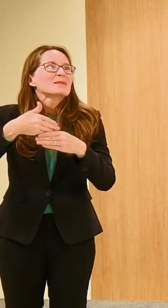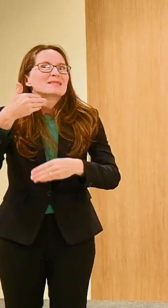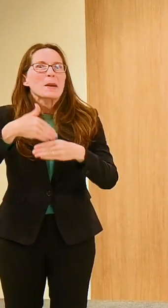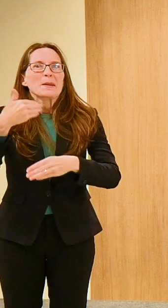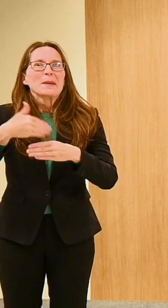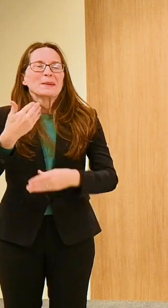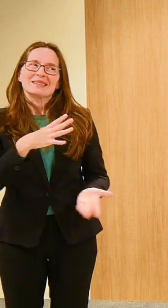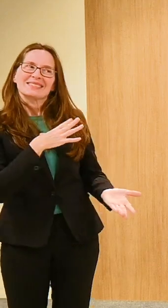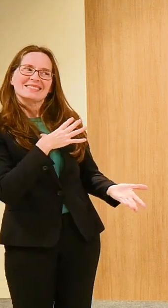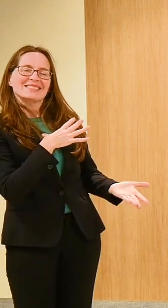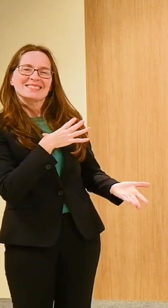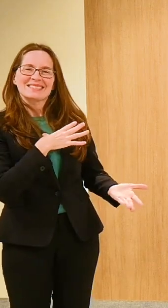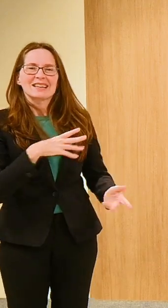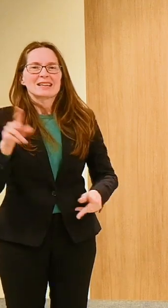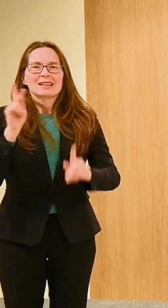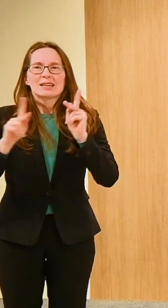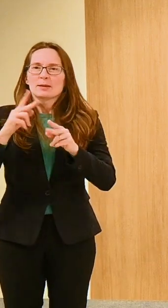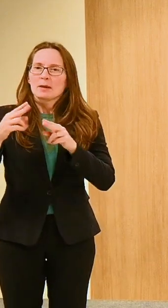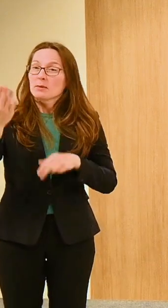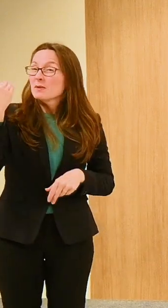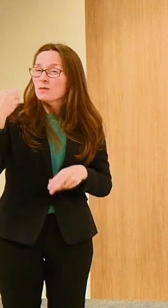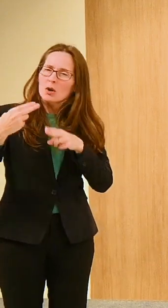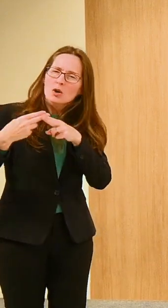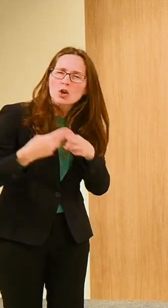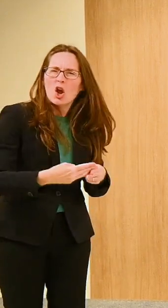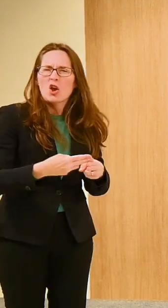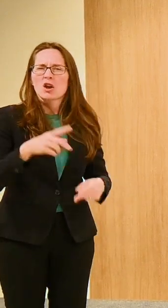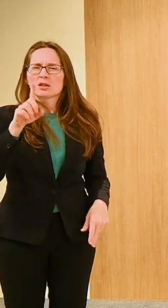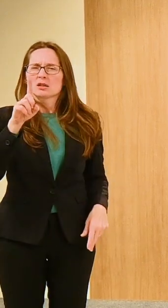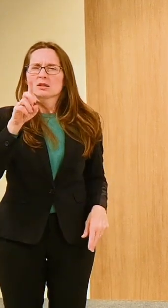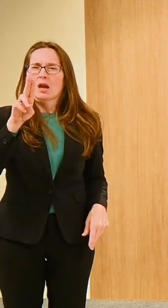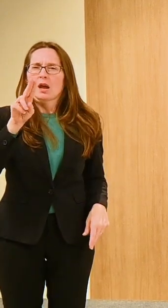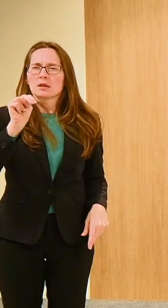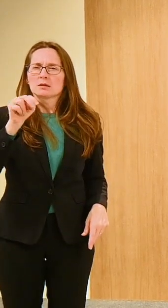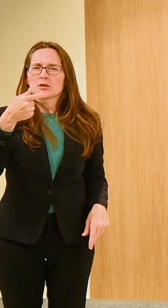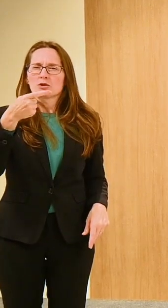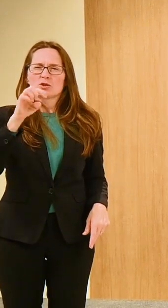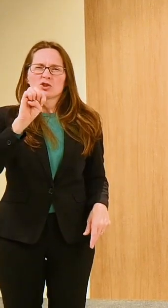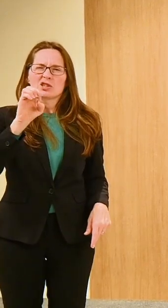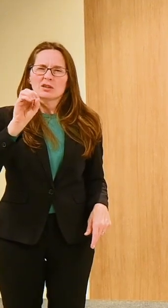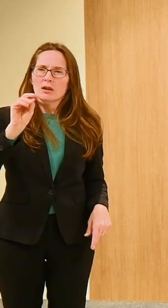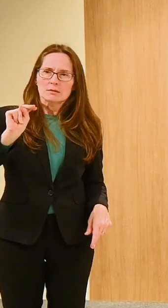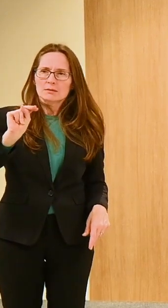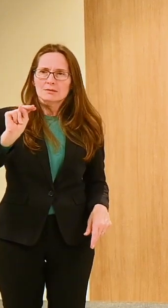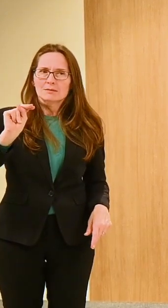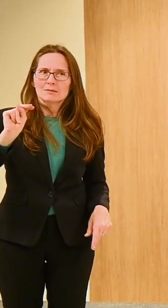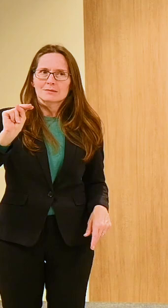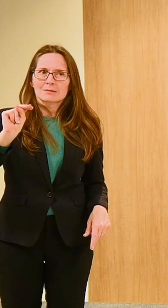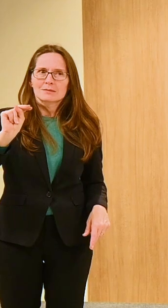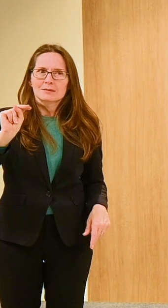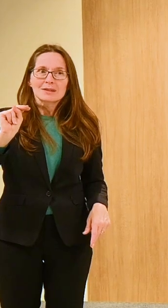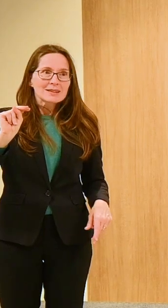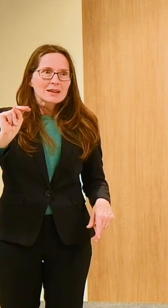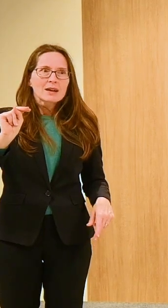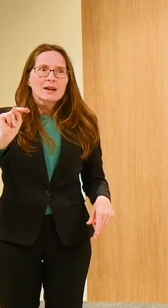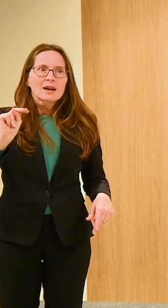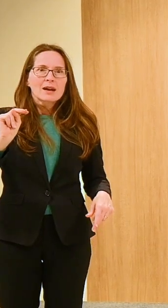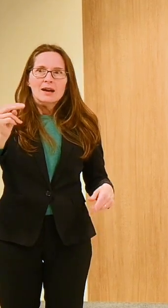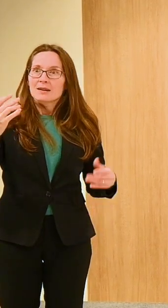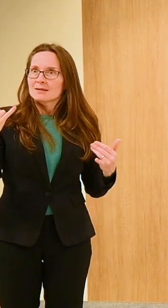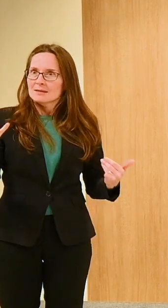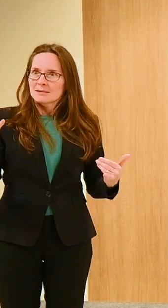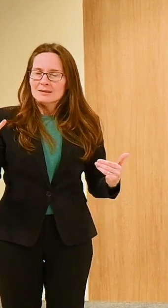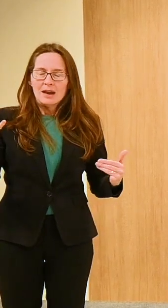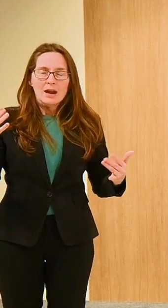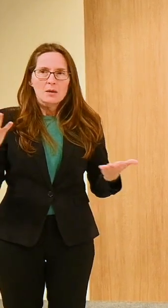windows, so everybody referred to that as the dungeon. I was down in the dungeon, and then they brought me up here. The unit upstairs is really nice.